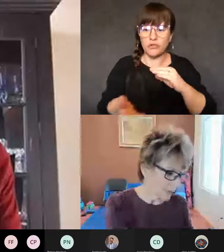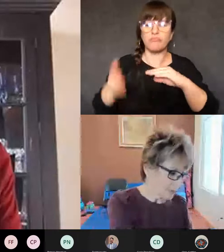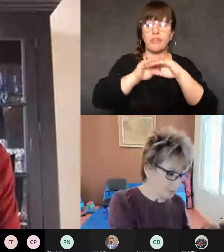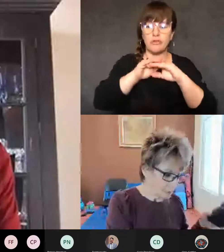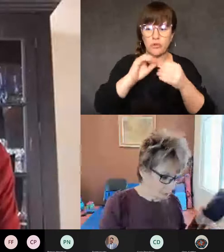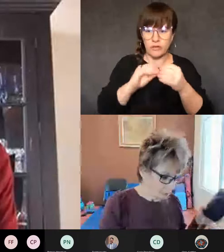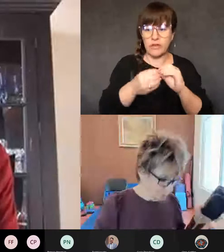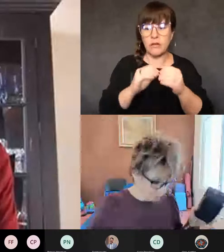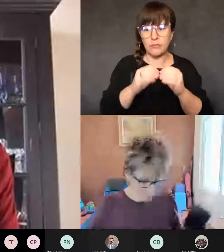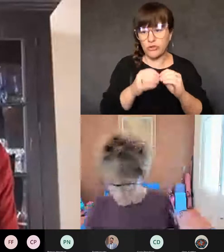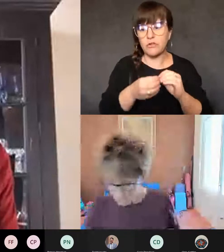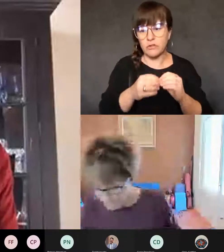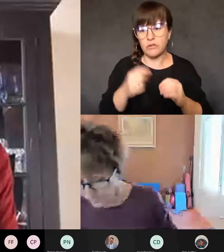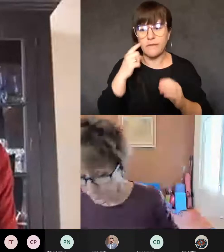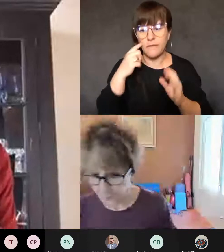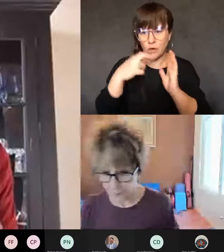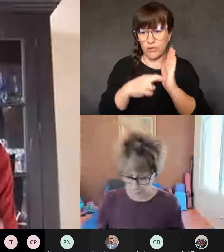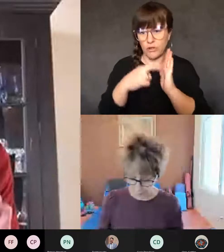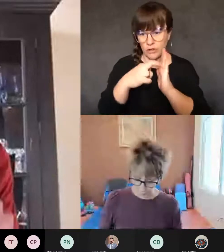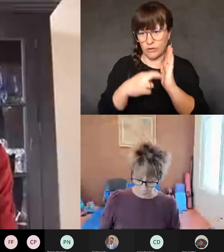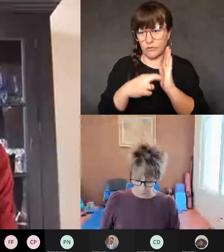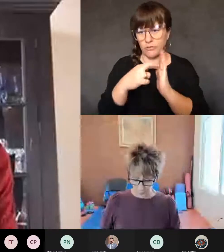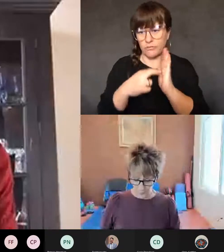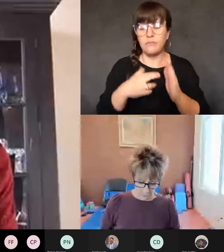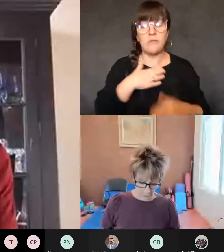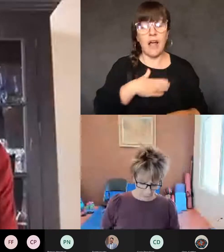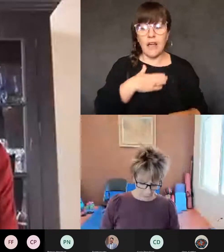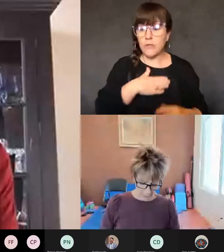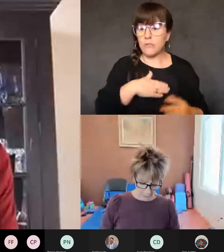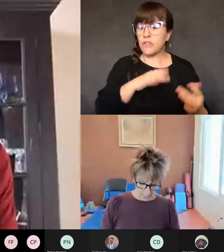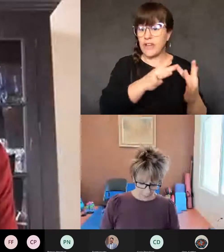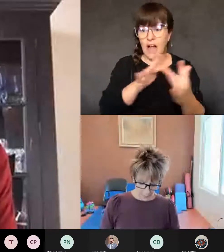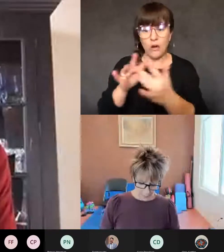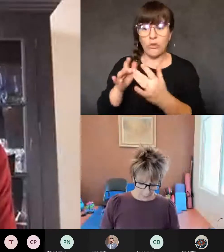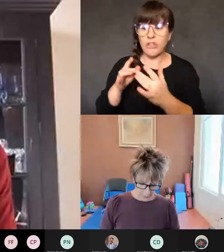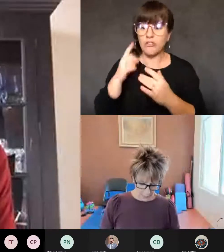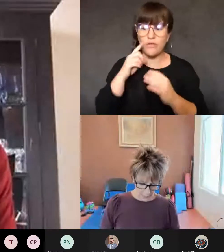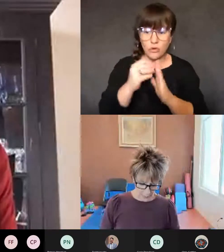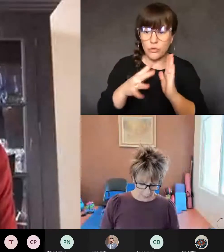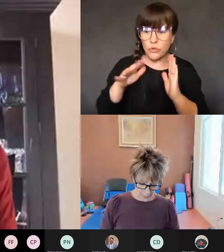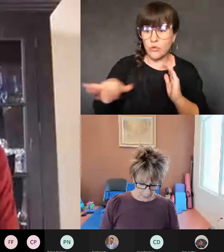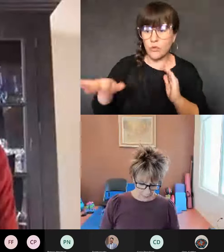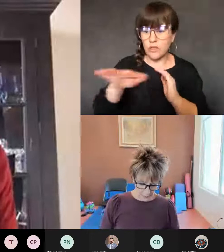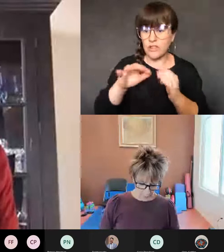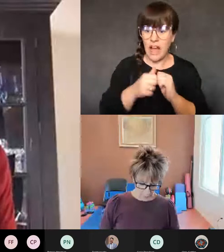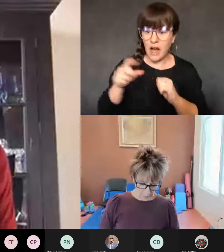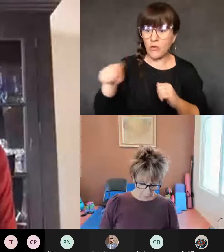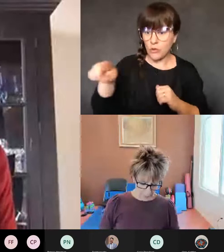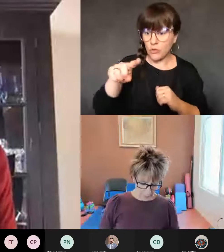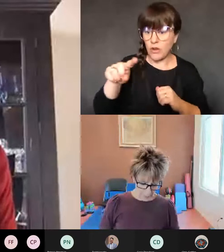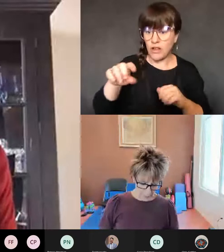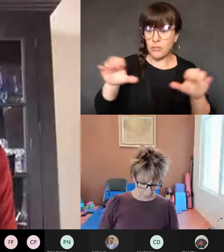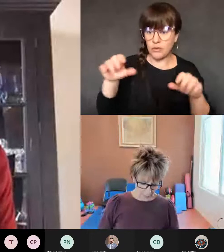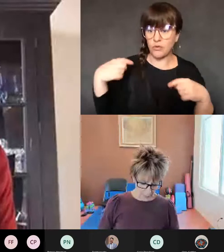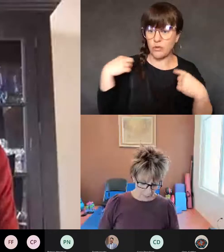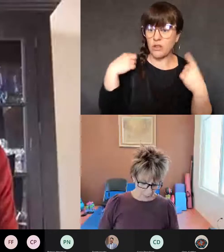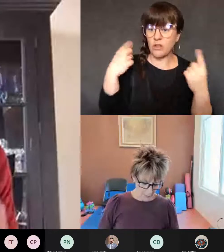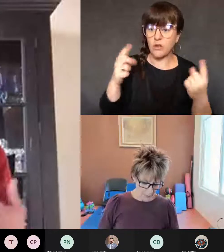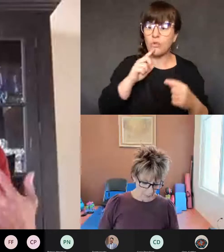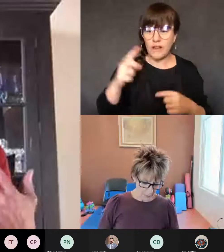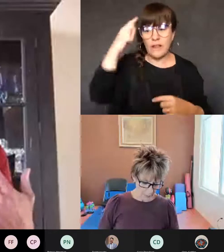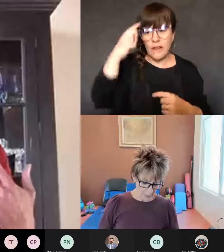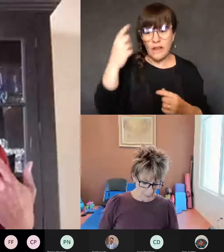I really appreciate the outreach to students, the way that faculty have been really rethinking what they're doing